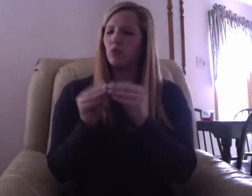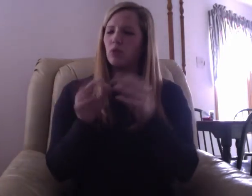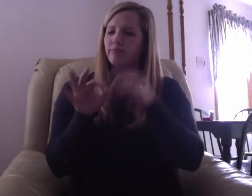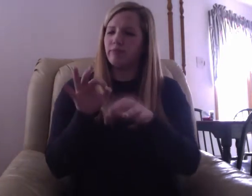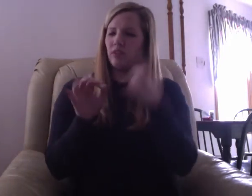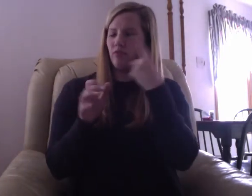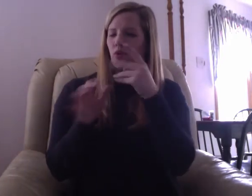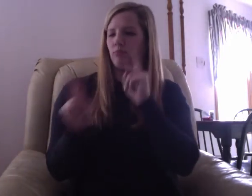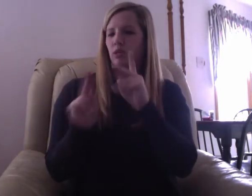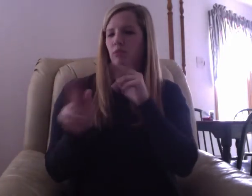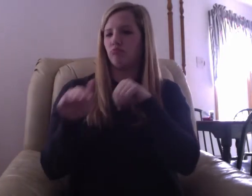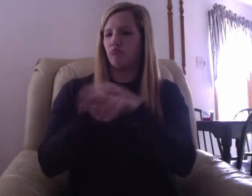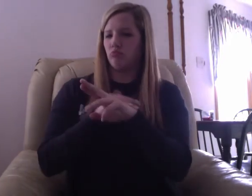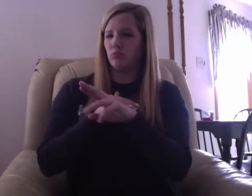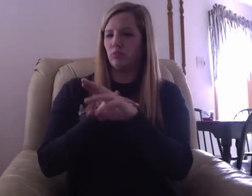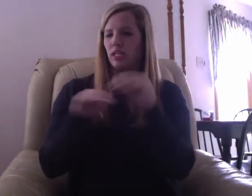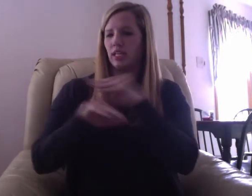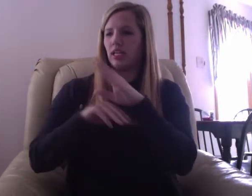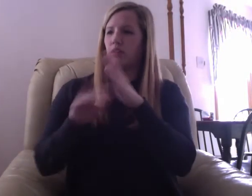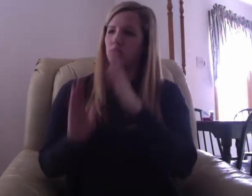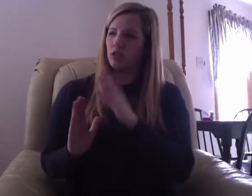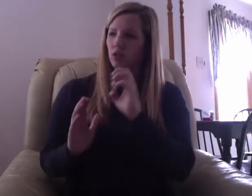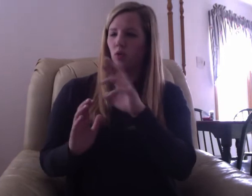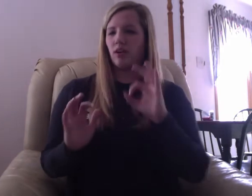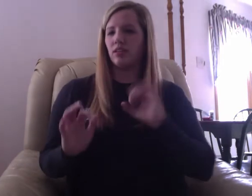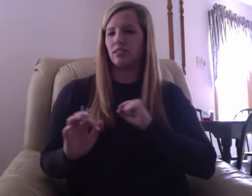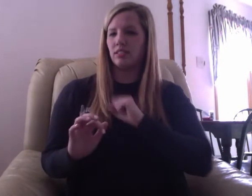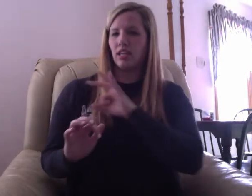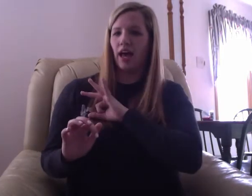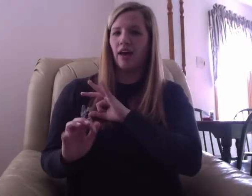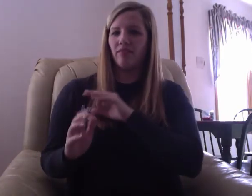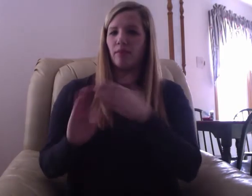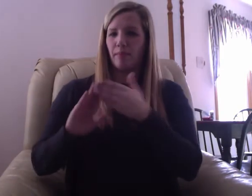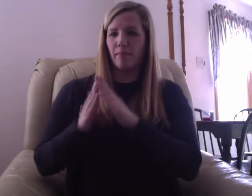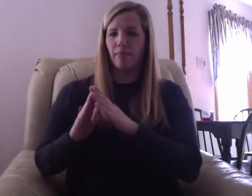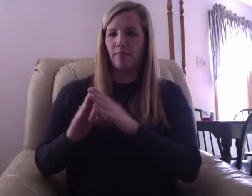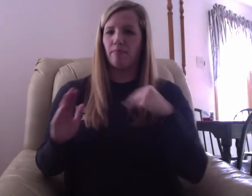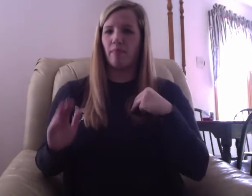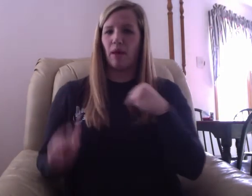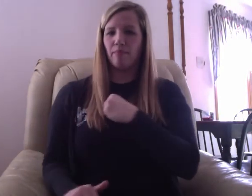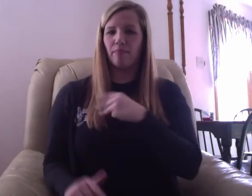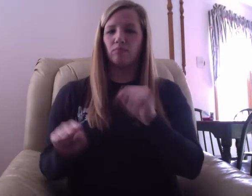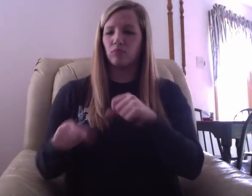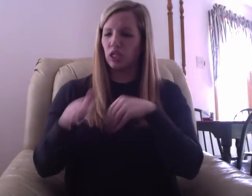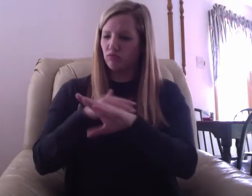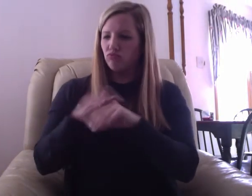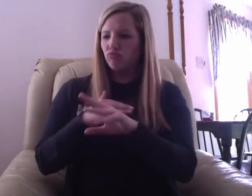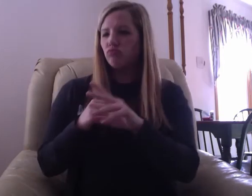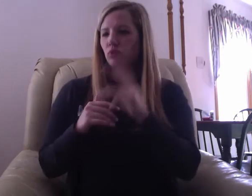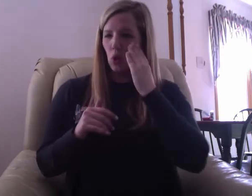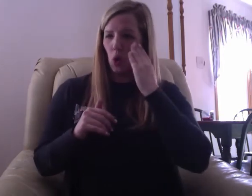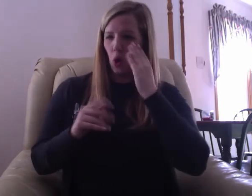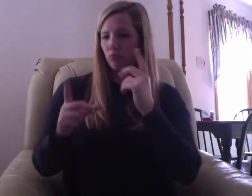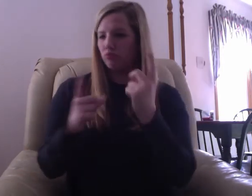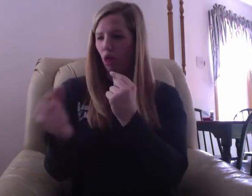a counselor or faculty member that they feel safe with, that they already know, that they know wouldn't gossip about them or anything like that when they